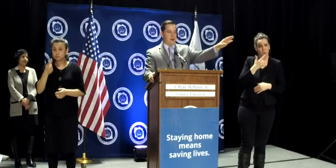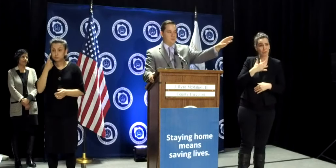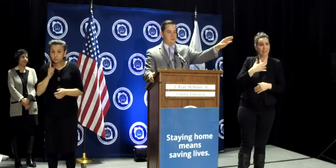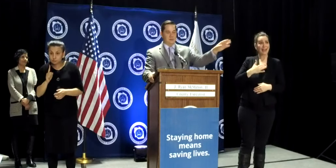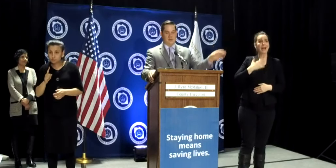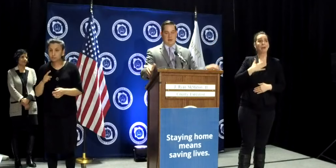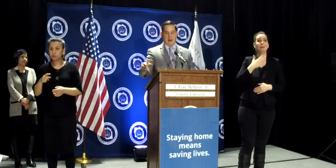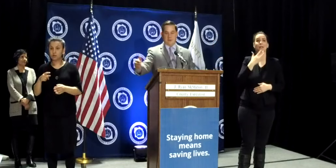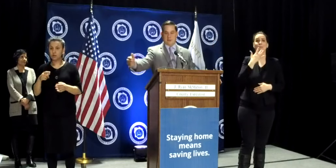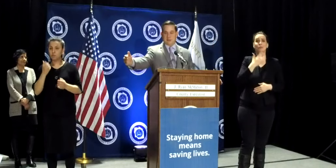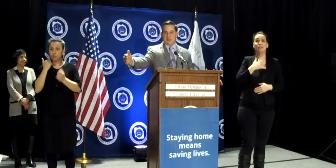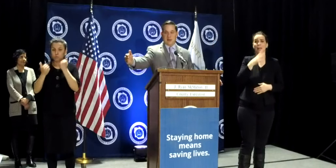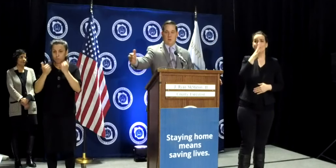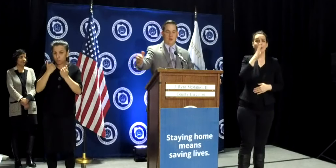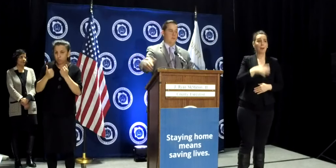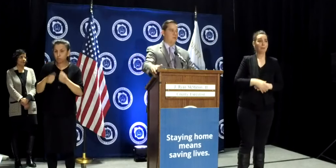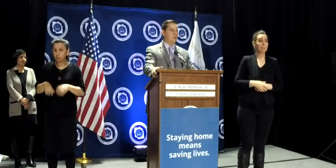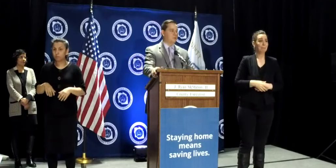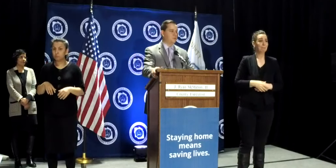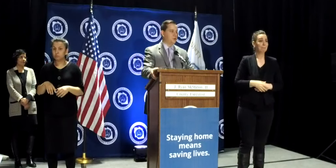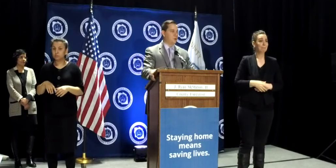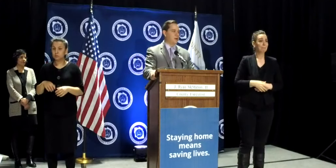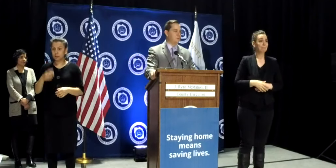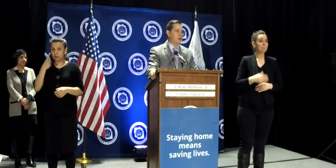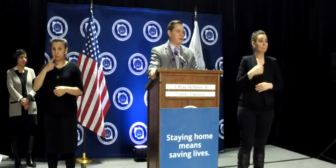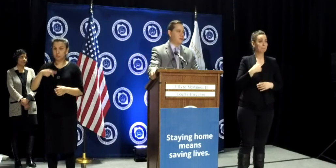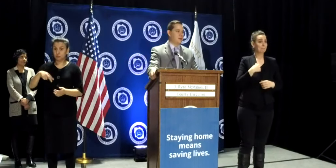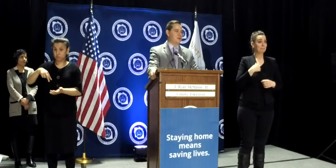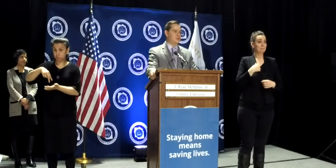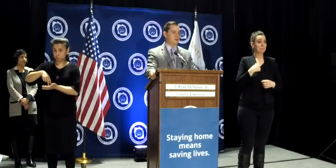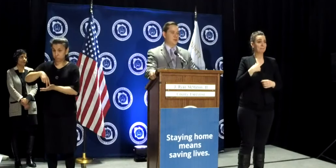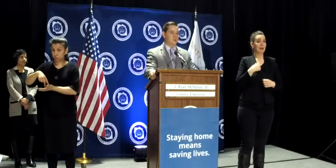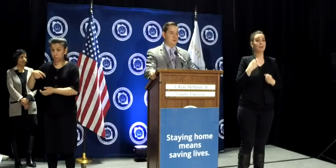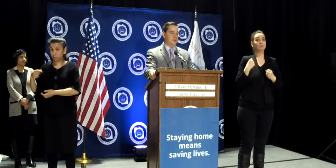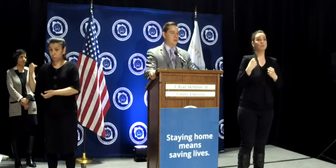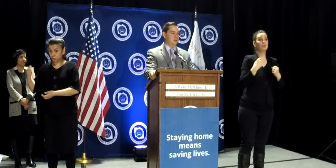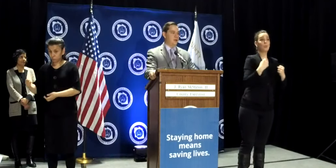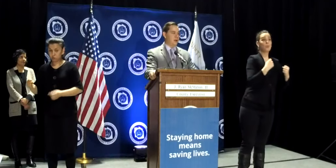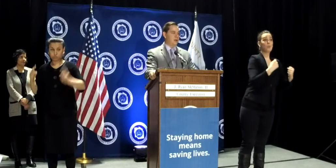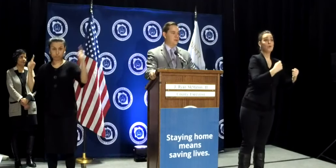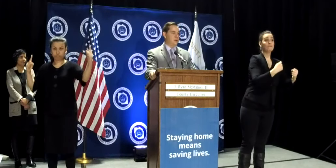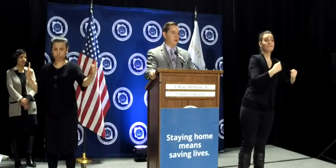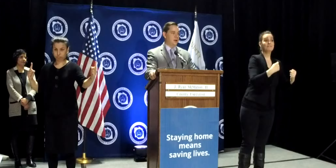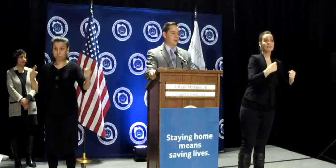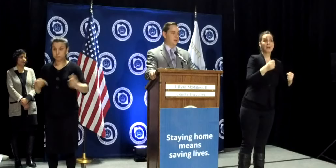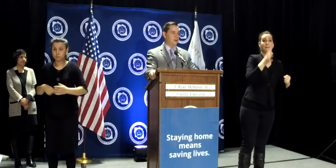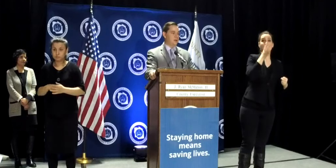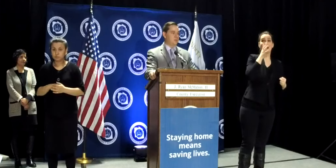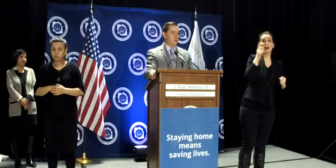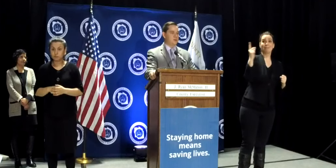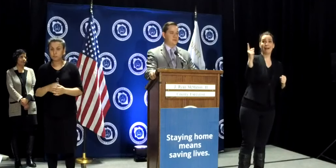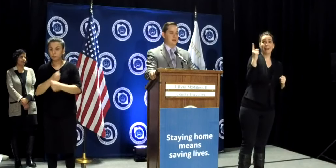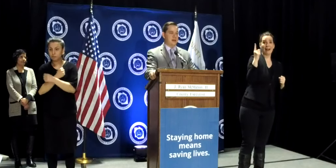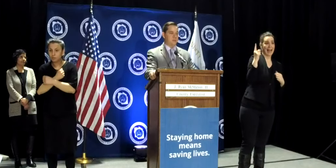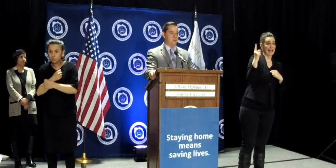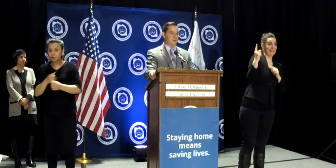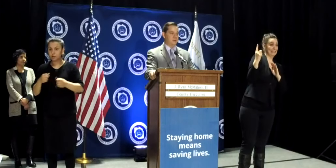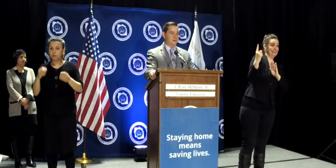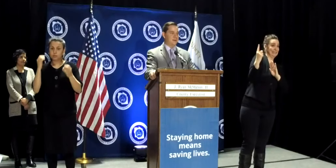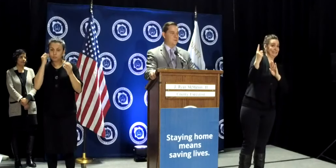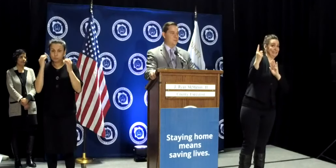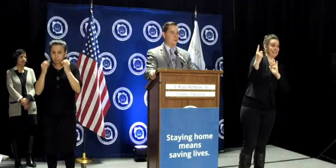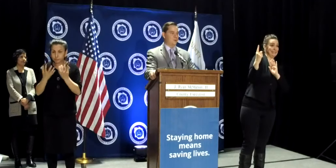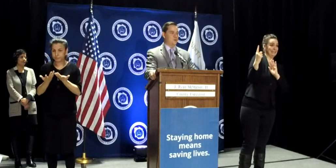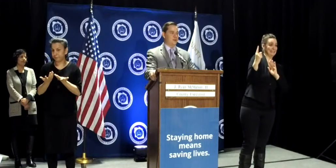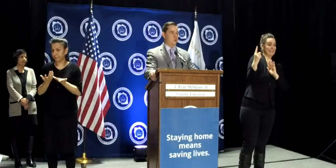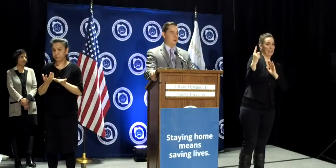her steps. I was on the sidewalk about 50 feet away. She couldn't give her grandkids a hug or anything, but we said happy